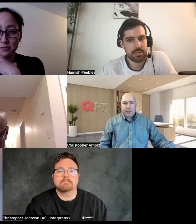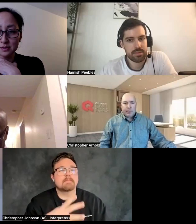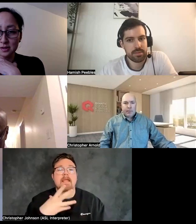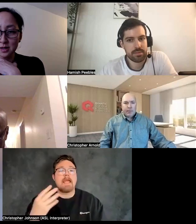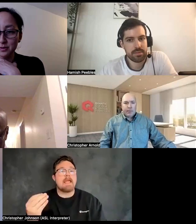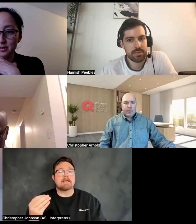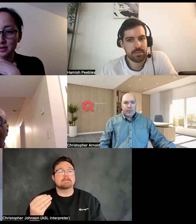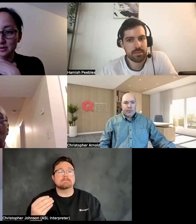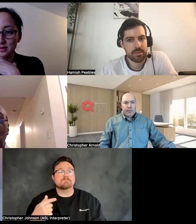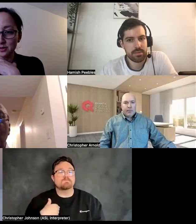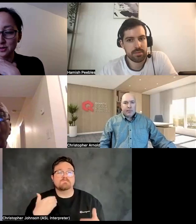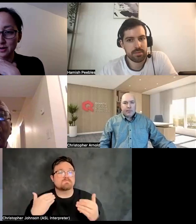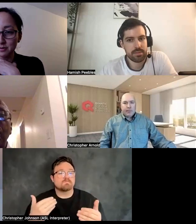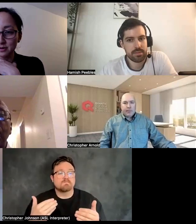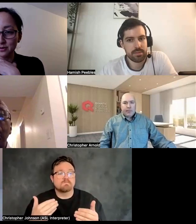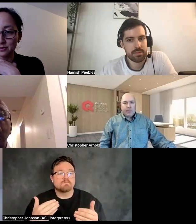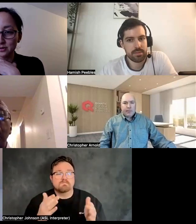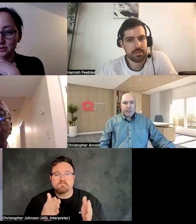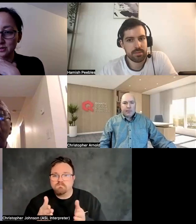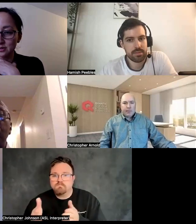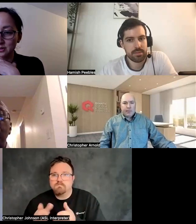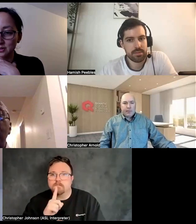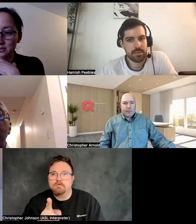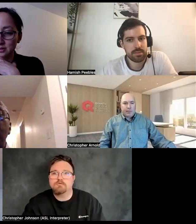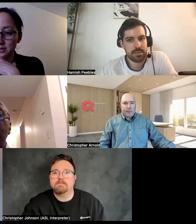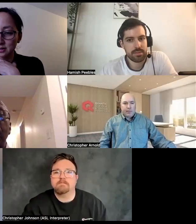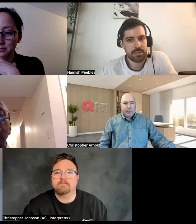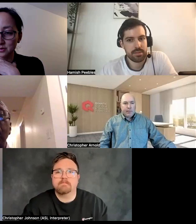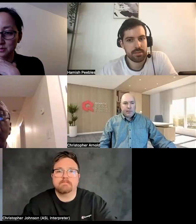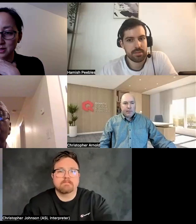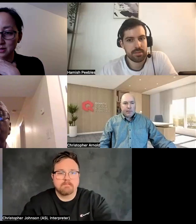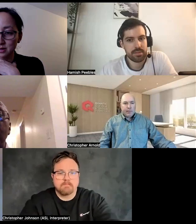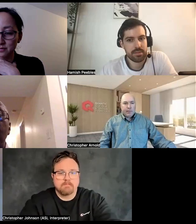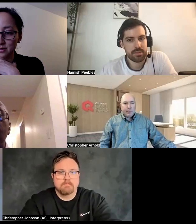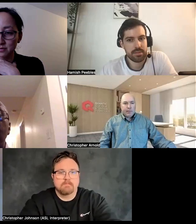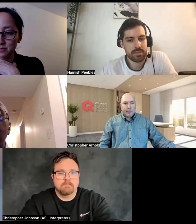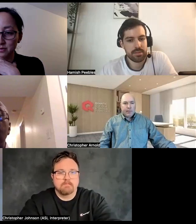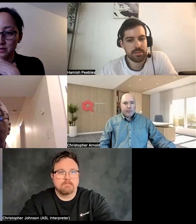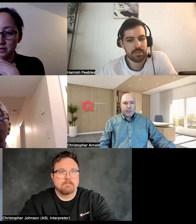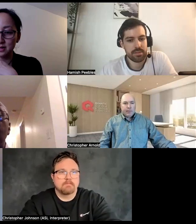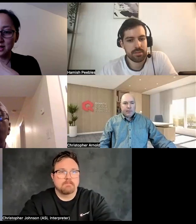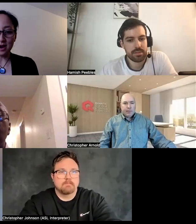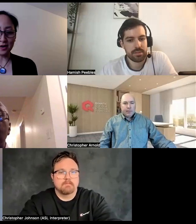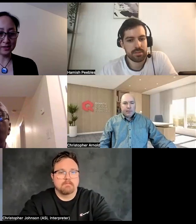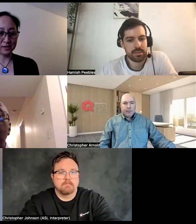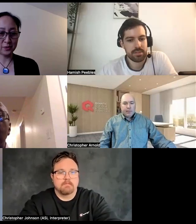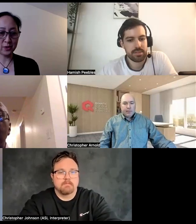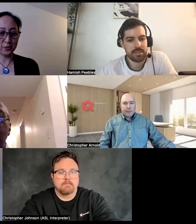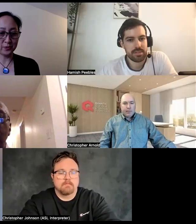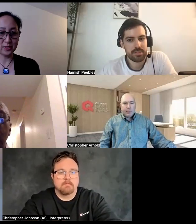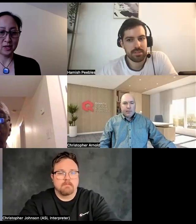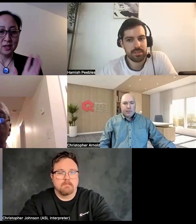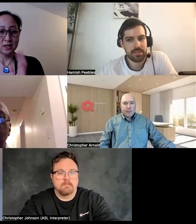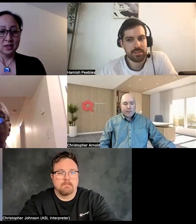let me just get a couple things done so I don't see. I'm going to spotlight everyone. All right, here